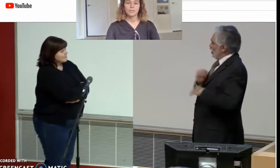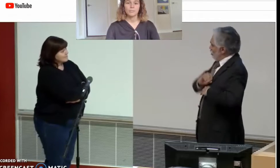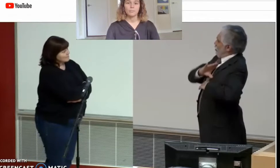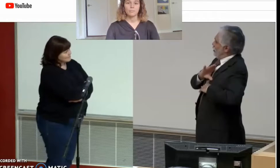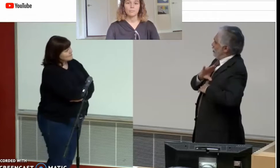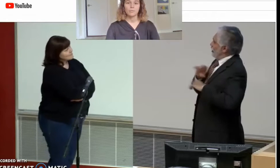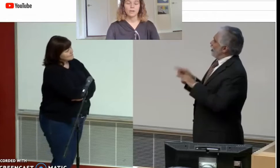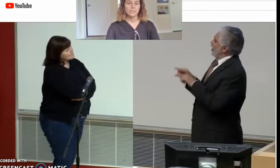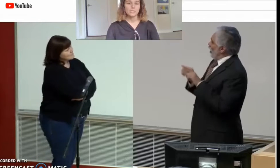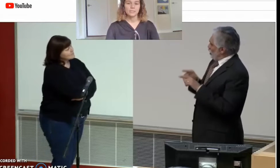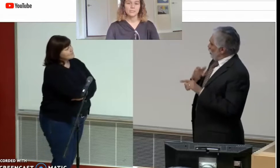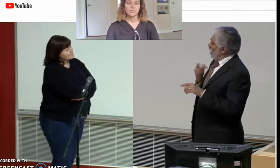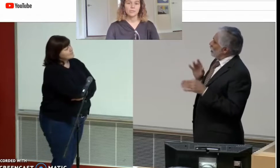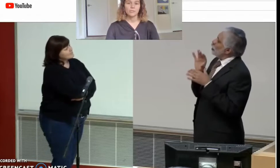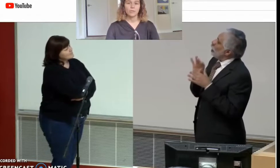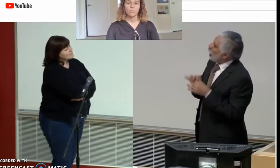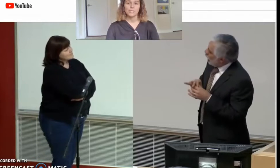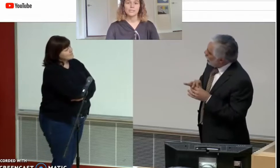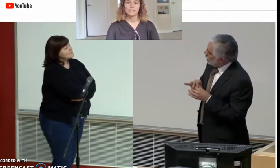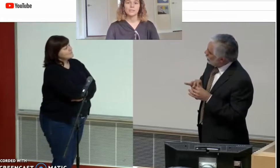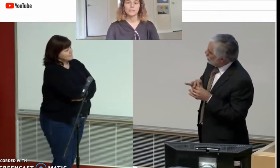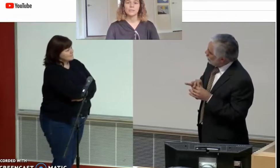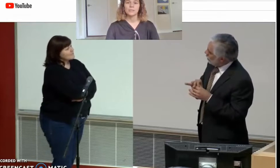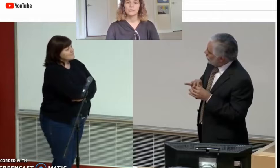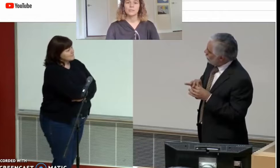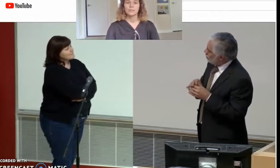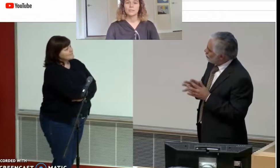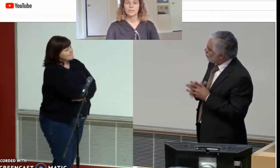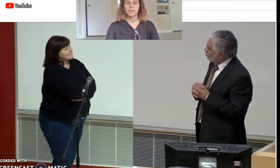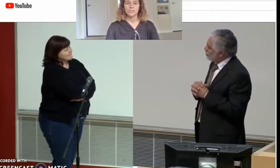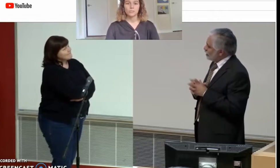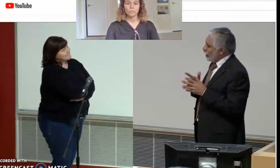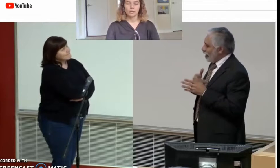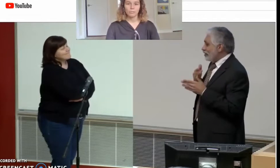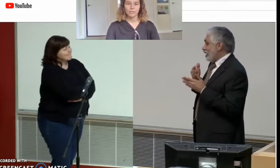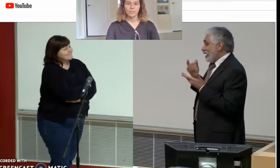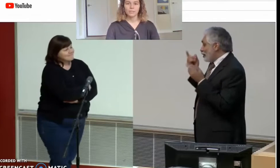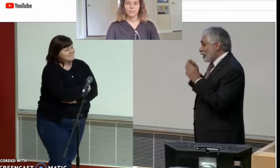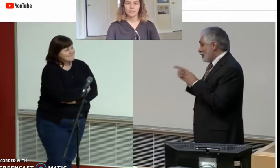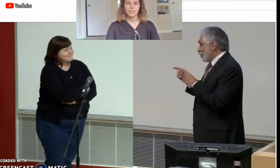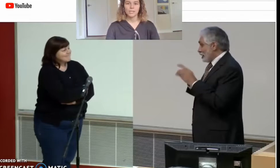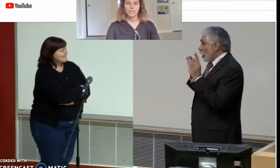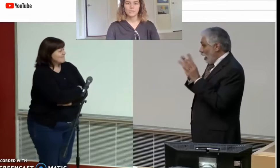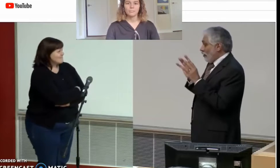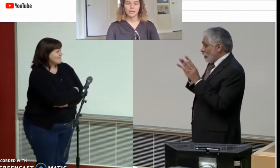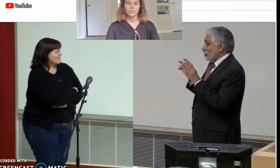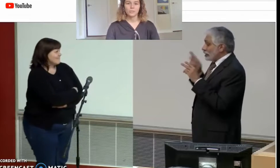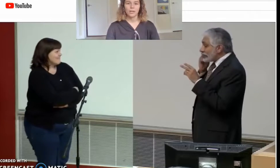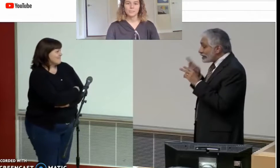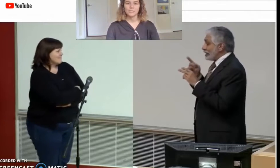in processing don't always connect solely with the biological aspects.